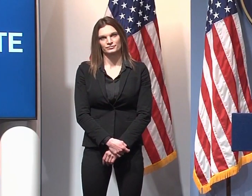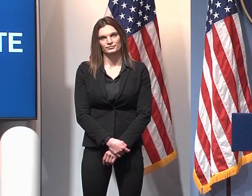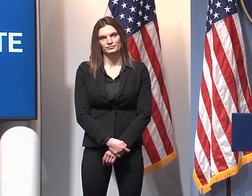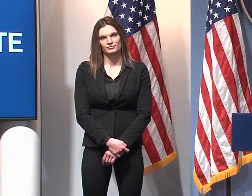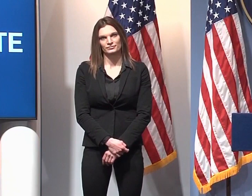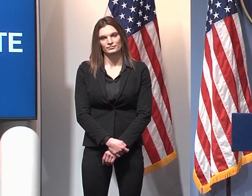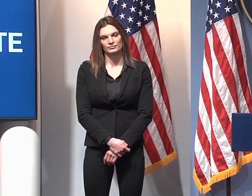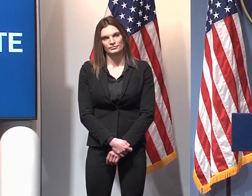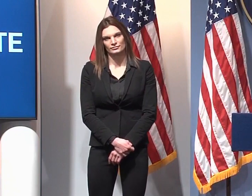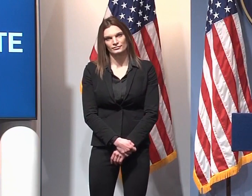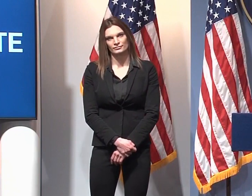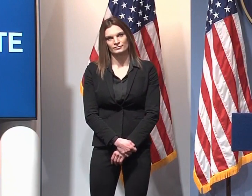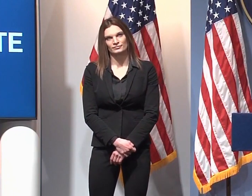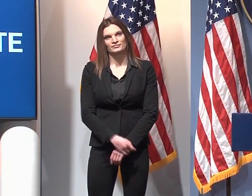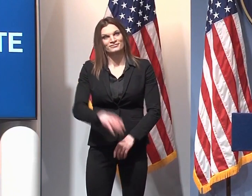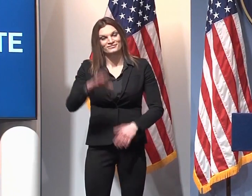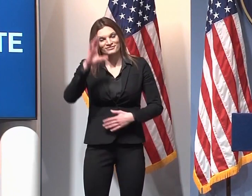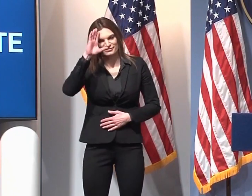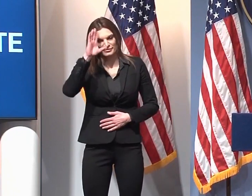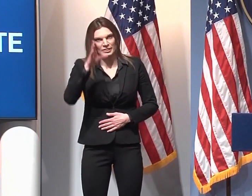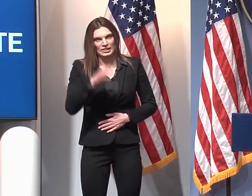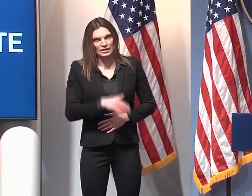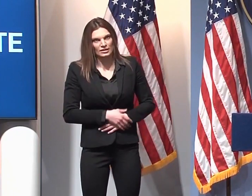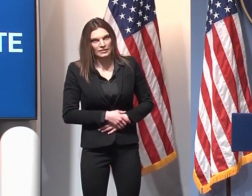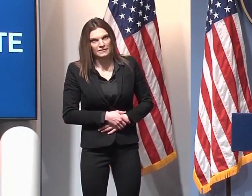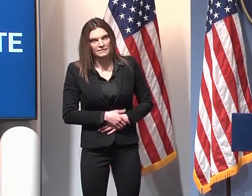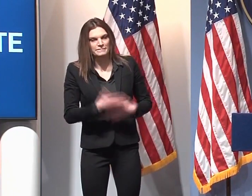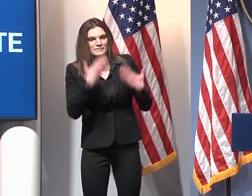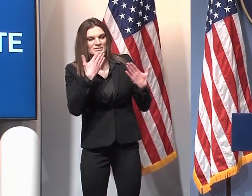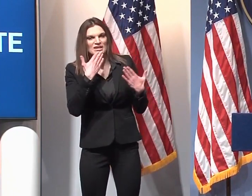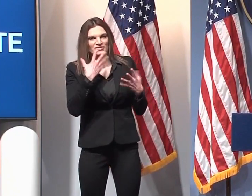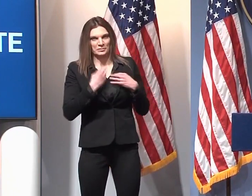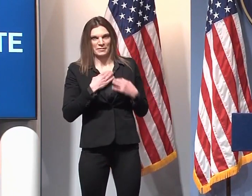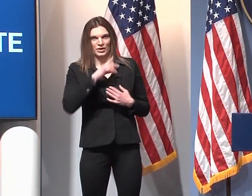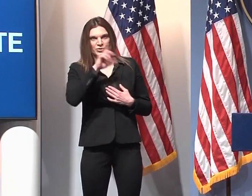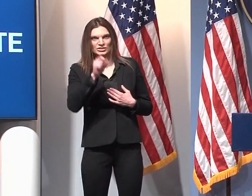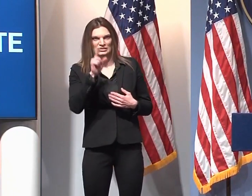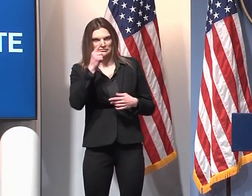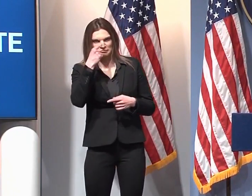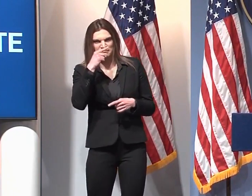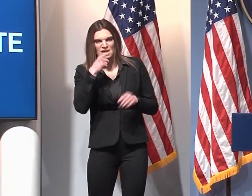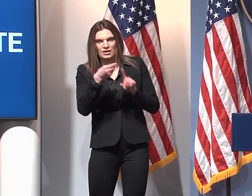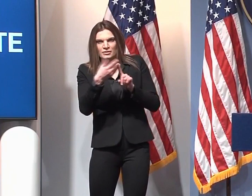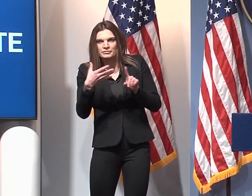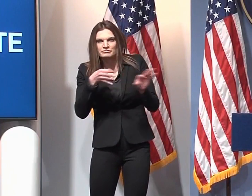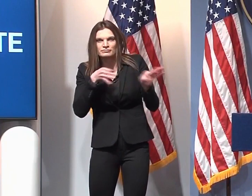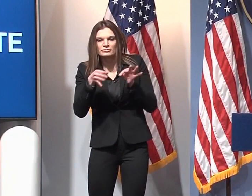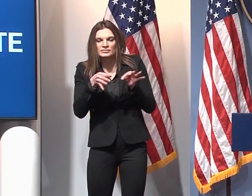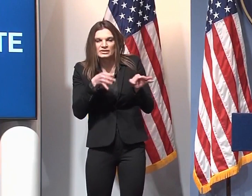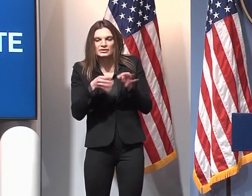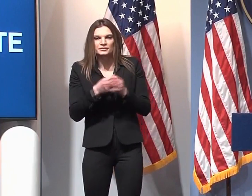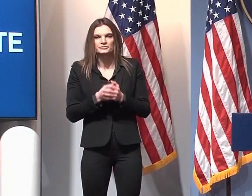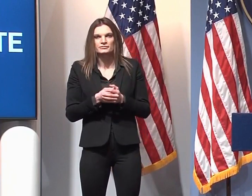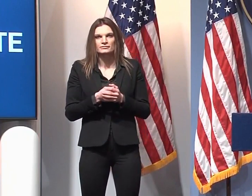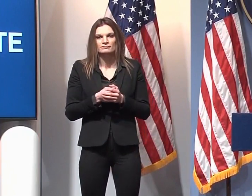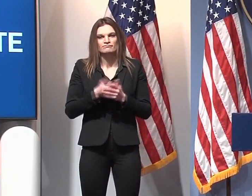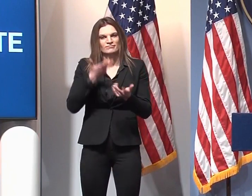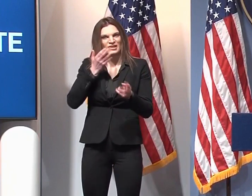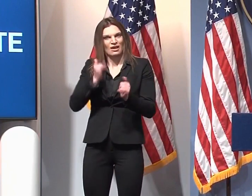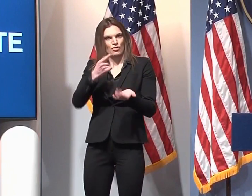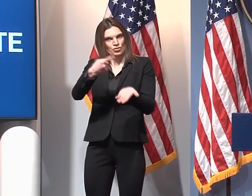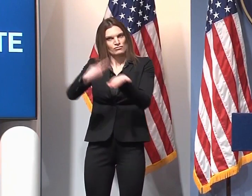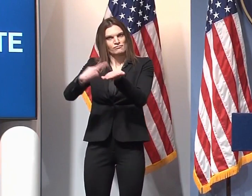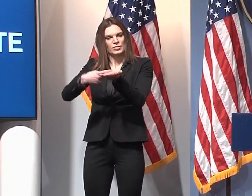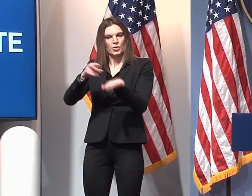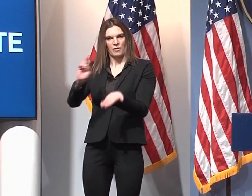Hey, Governor, thanks for taking my question. I was wondering if you could expound on what is going on with the negotiations with the Republicans right